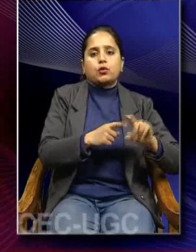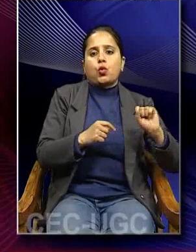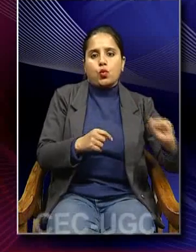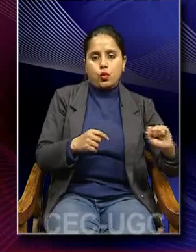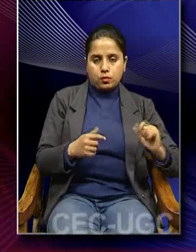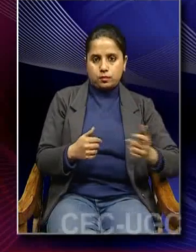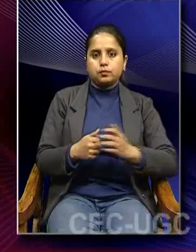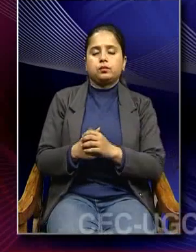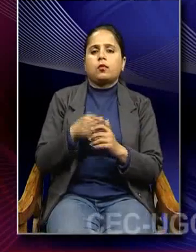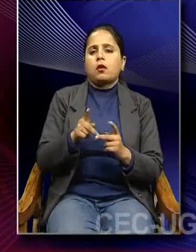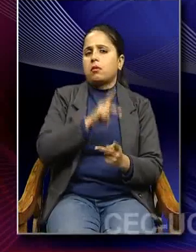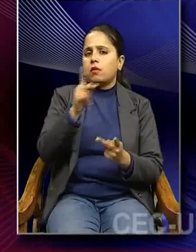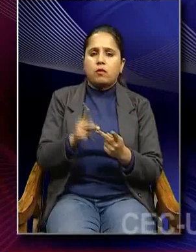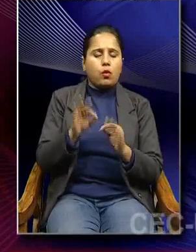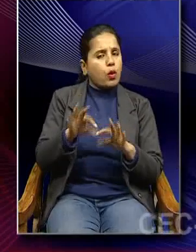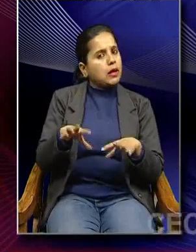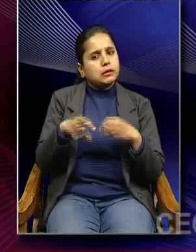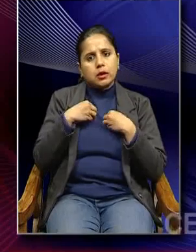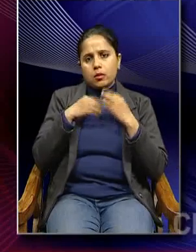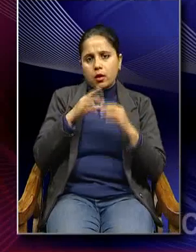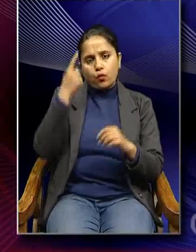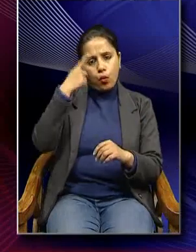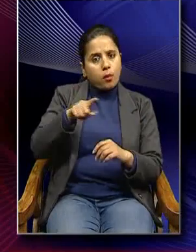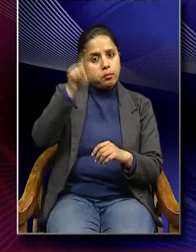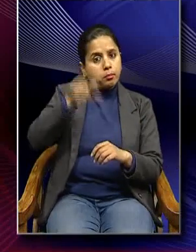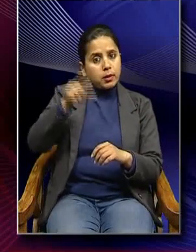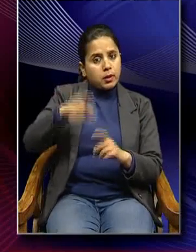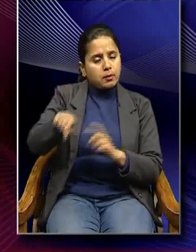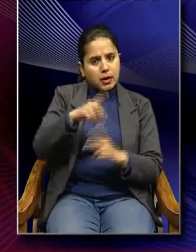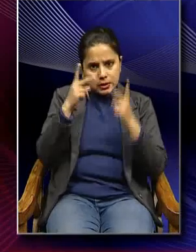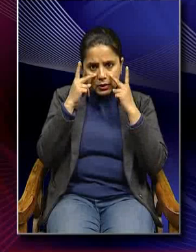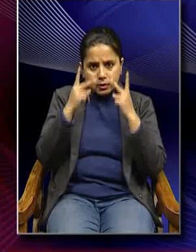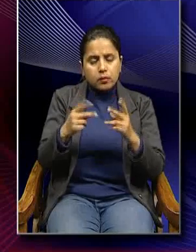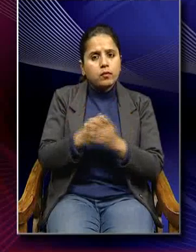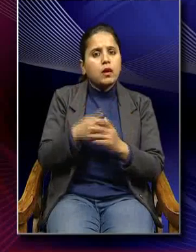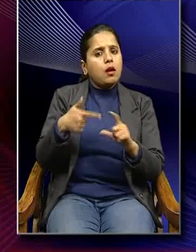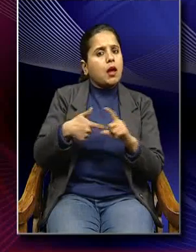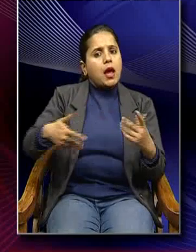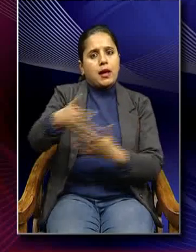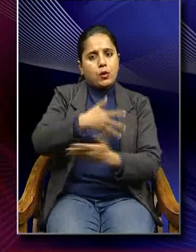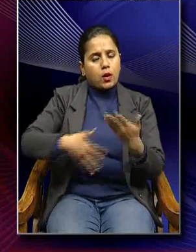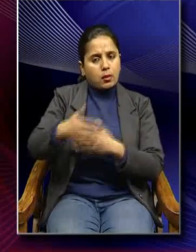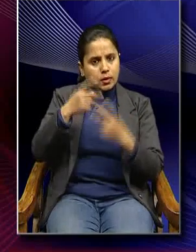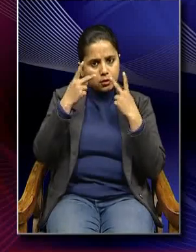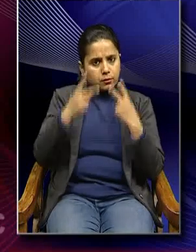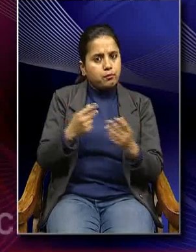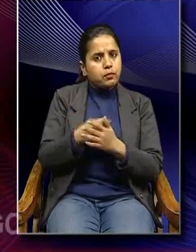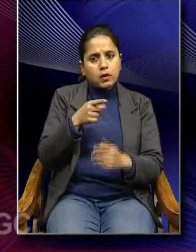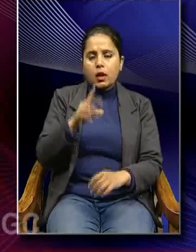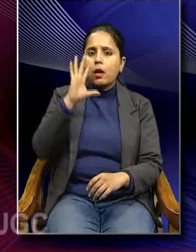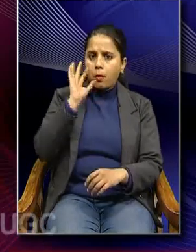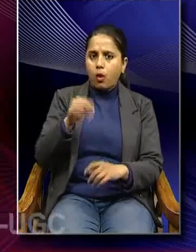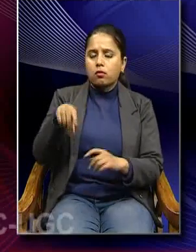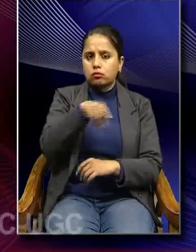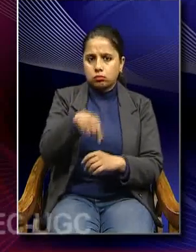It is perfectly acceptable for the individuals to view the environment, and it is important to